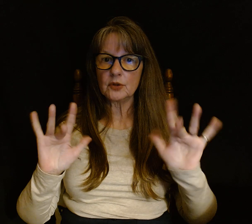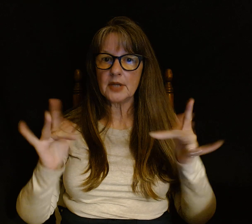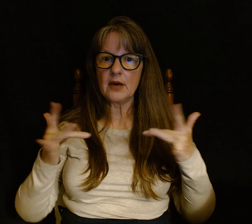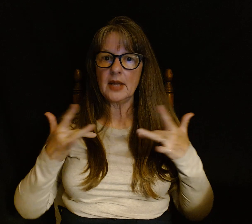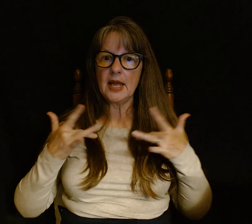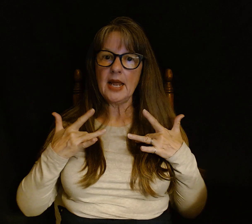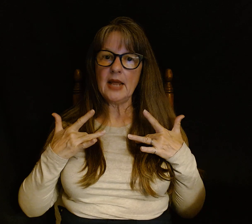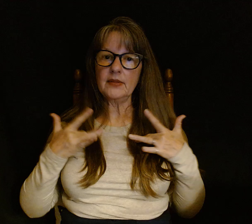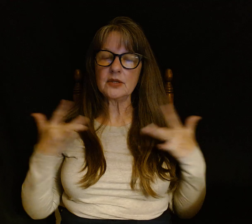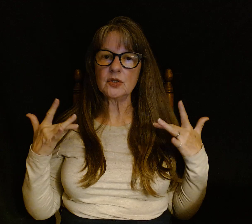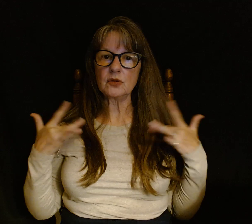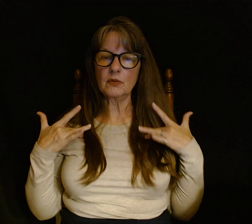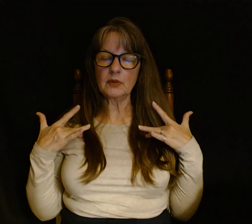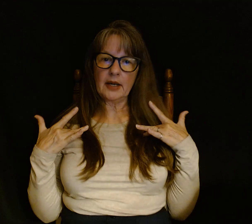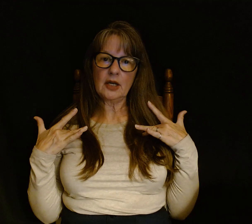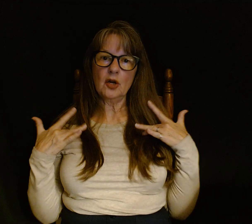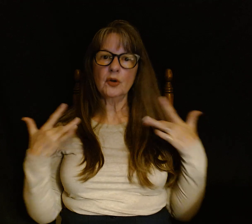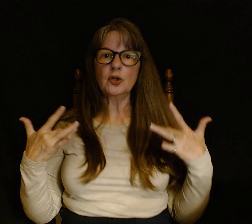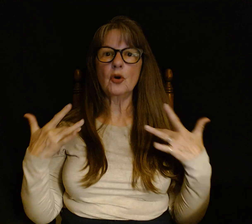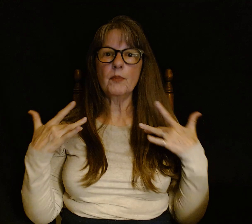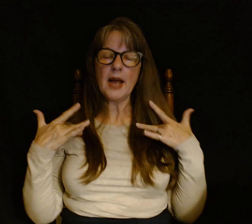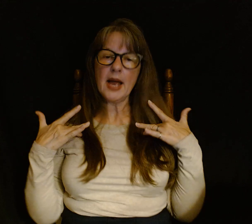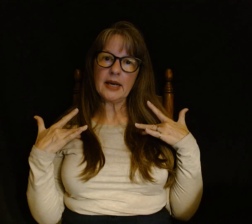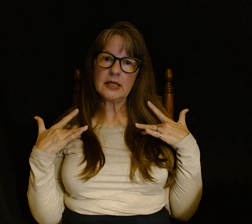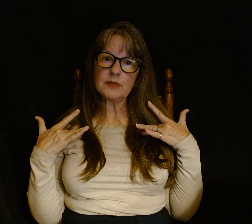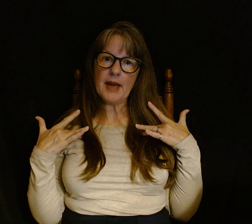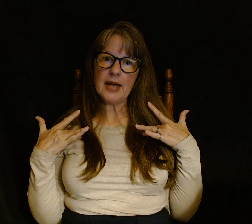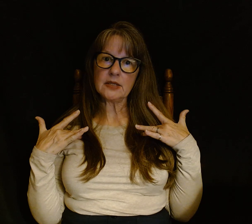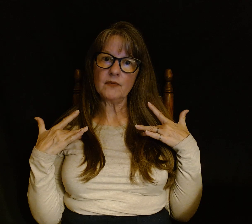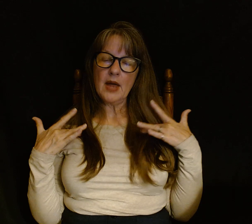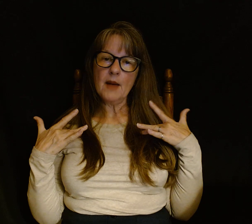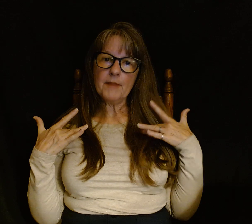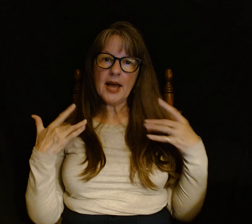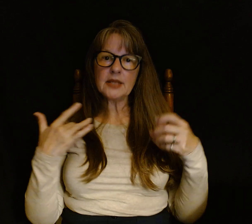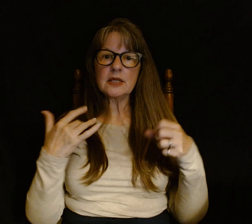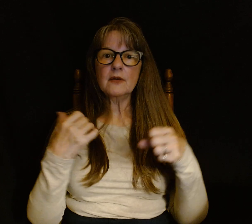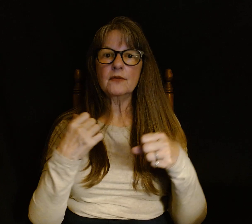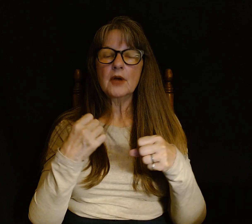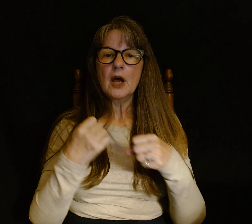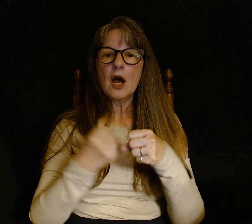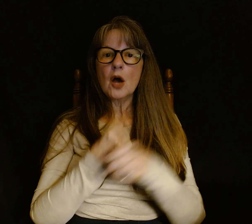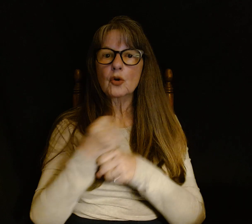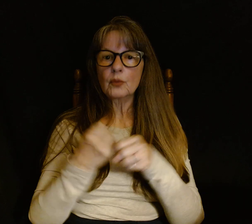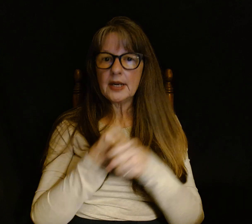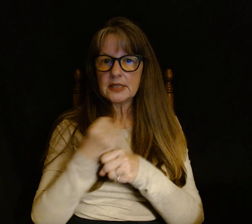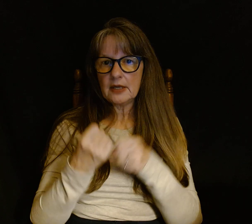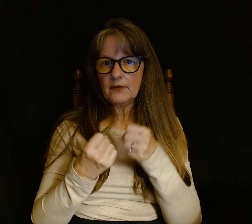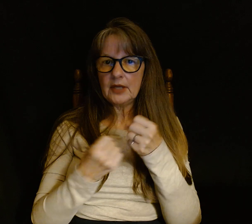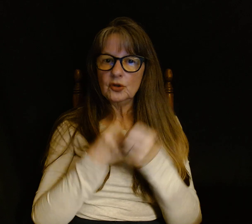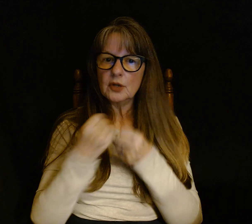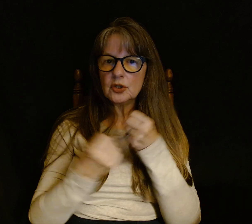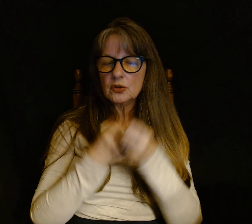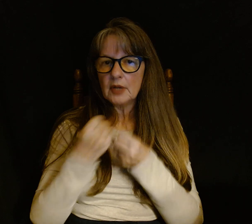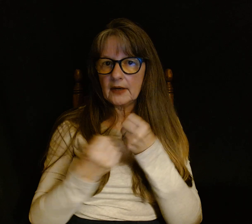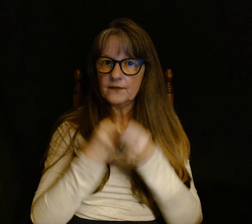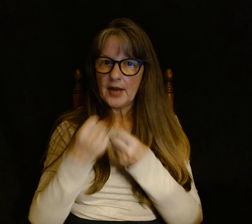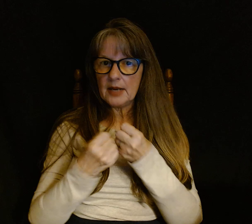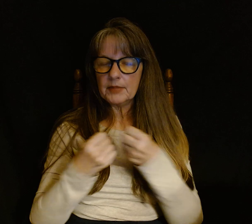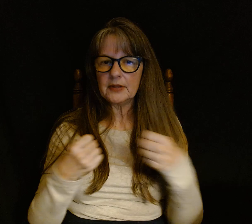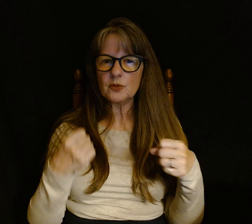down, and this is like here, and you go back, and it's passive, passive, aggressive, and you can do like a fight, but this would be